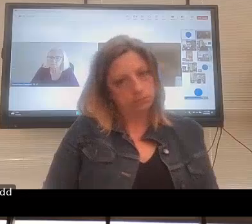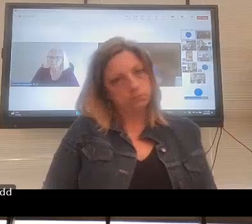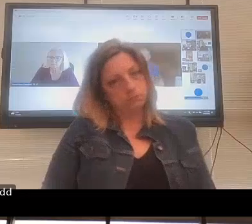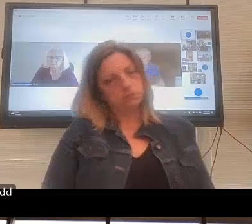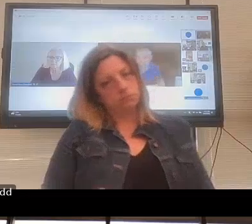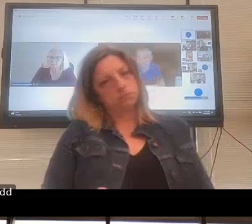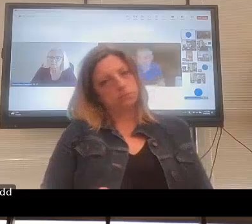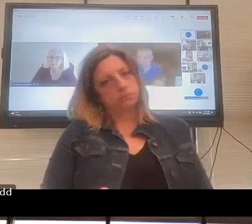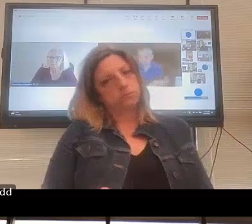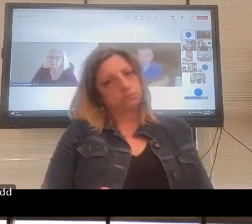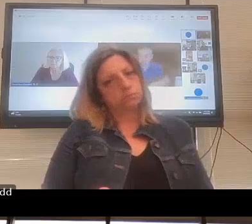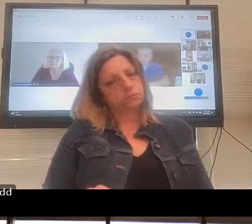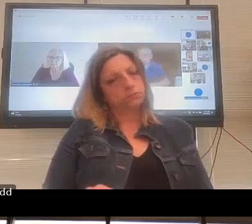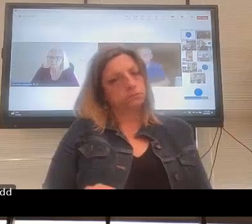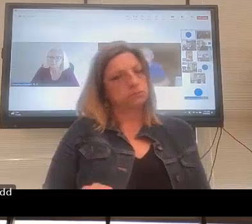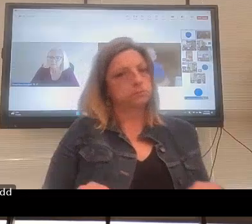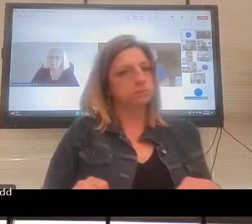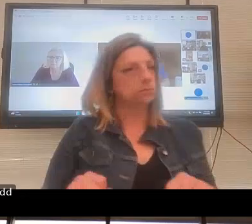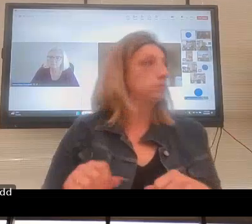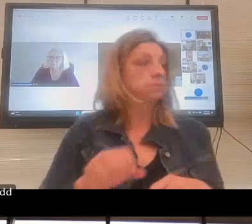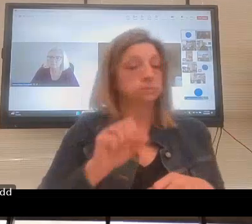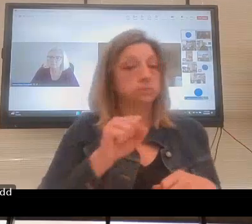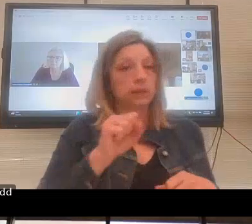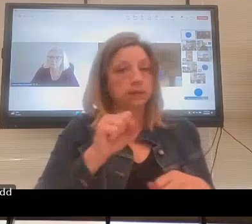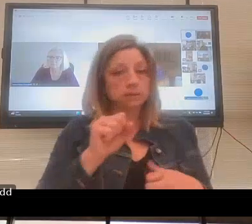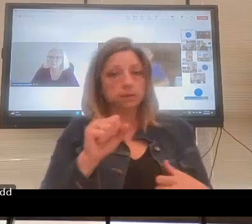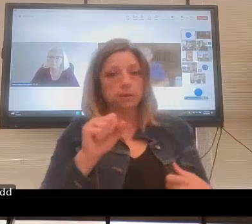then impact our budget as well.